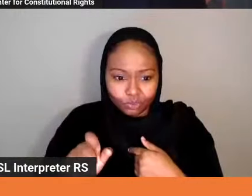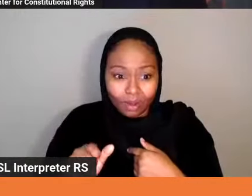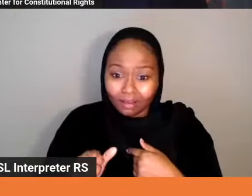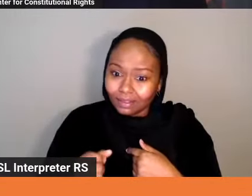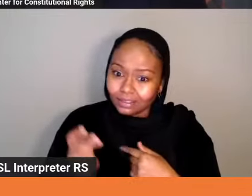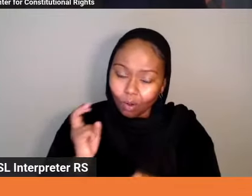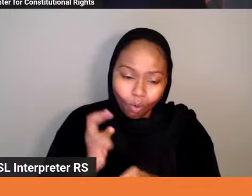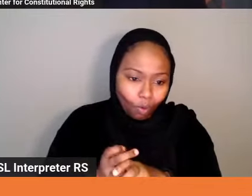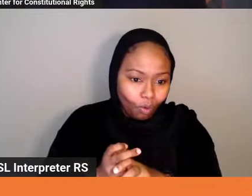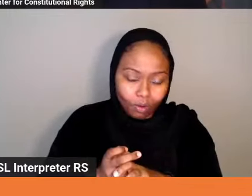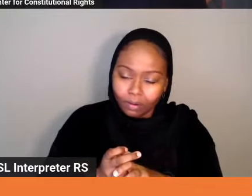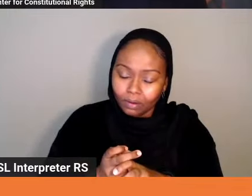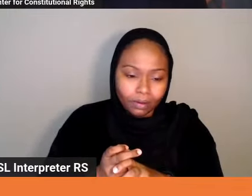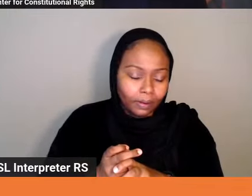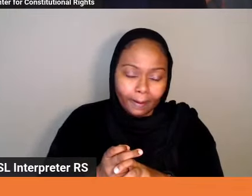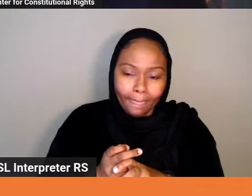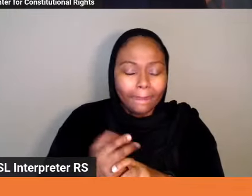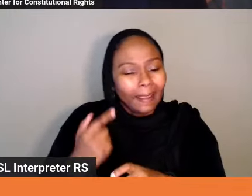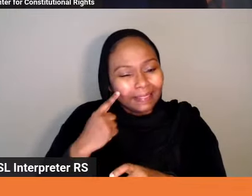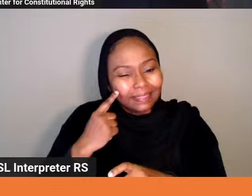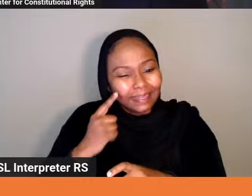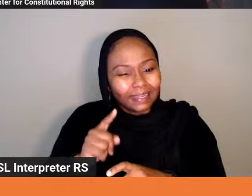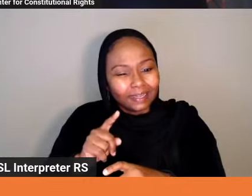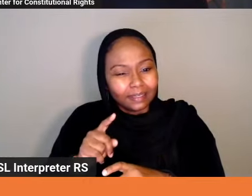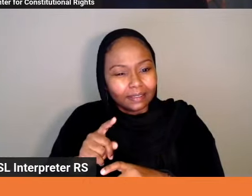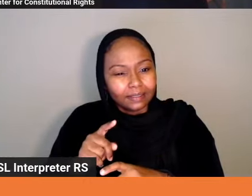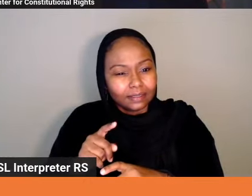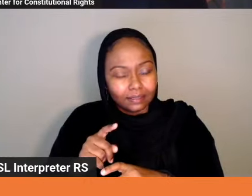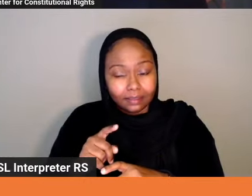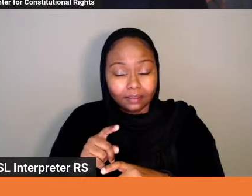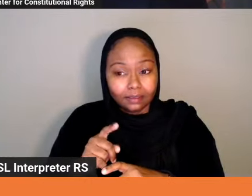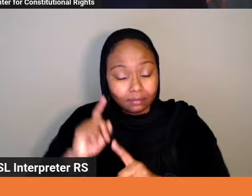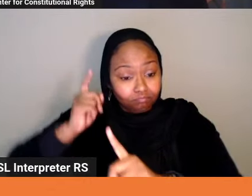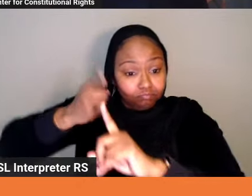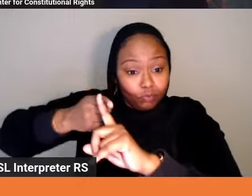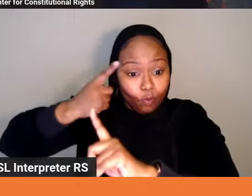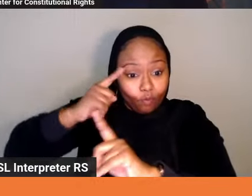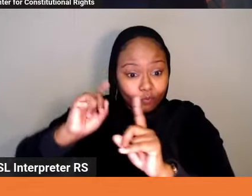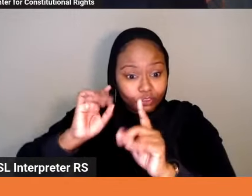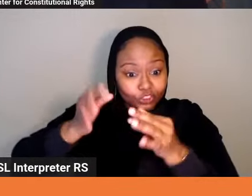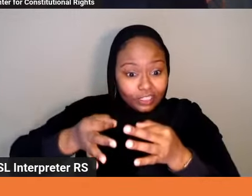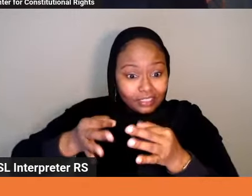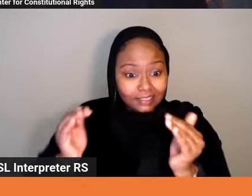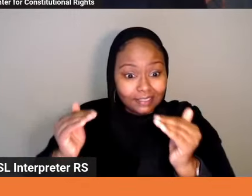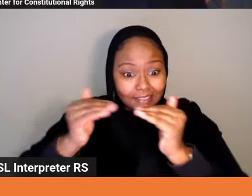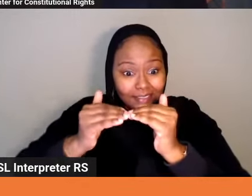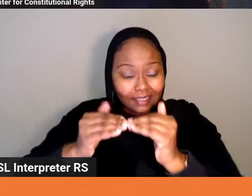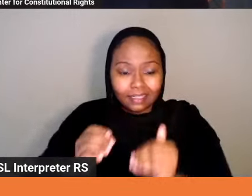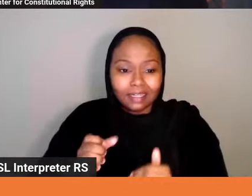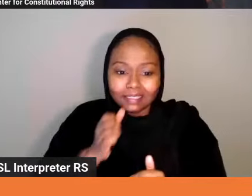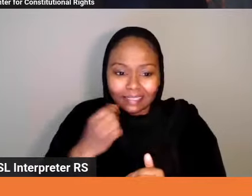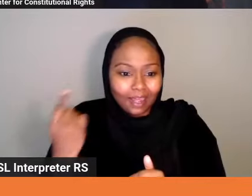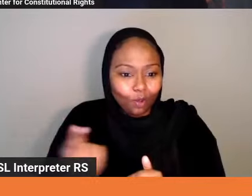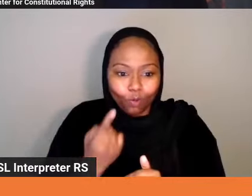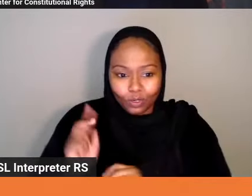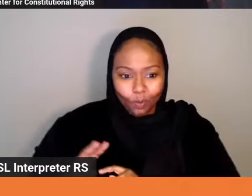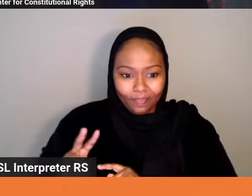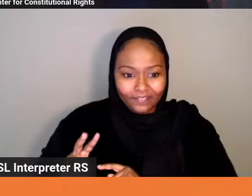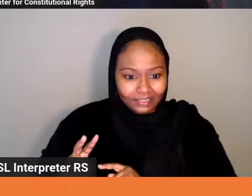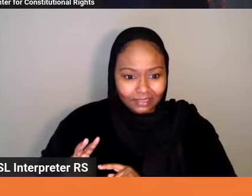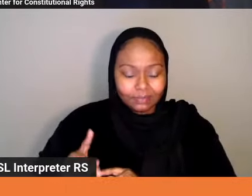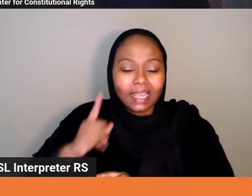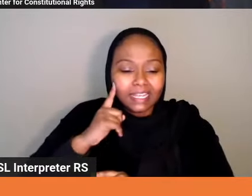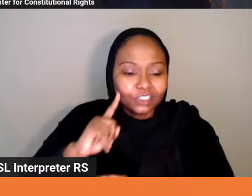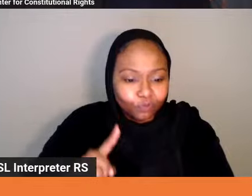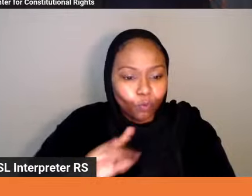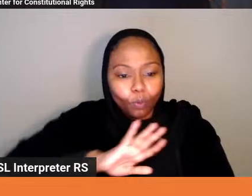thing. So I think the quest for justice, it should not fall only on victims. It should fall on societies. We in